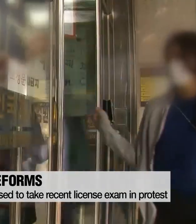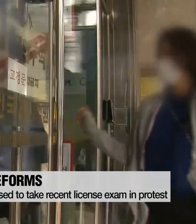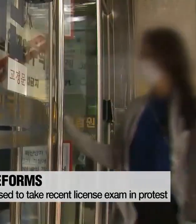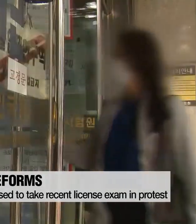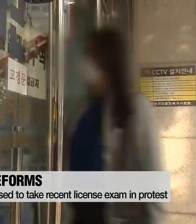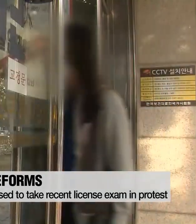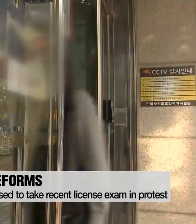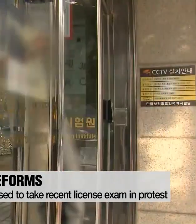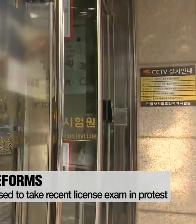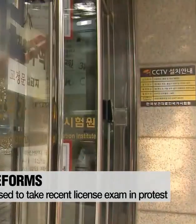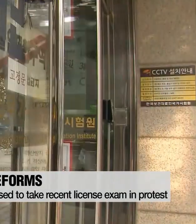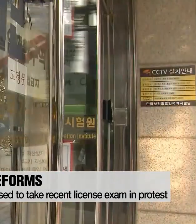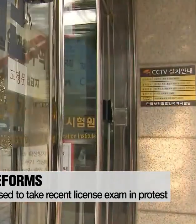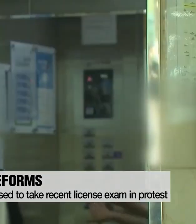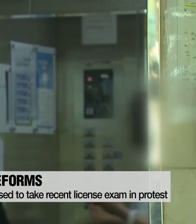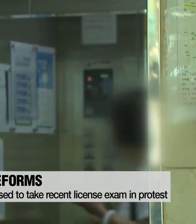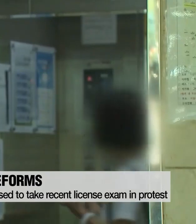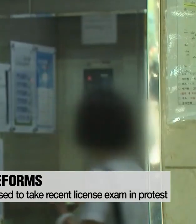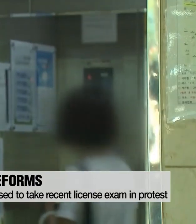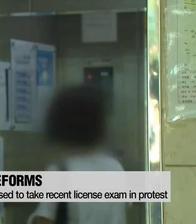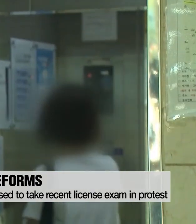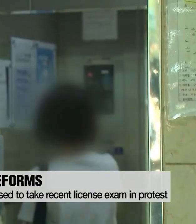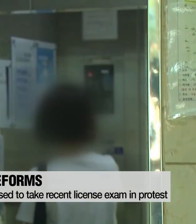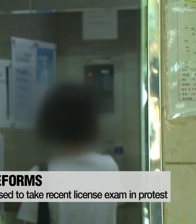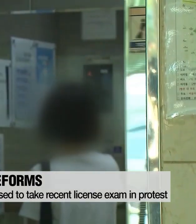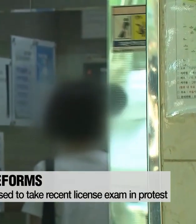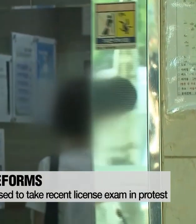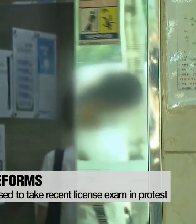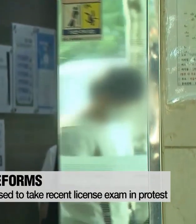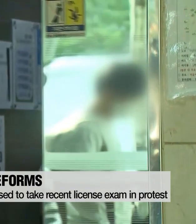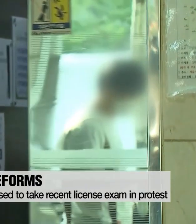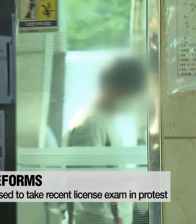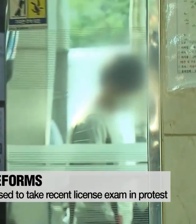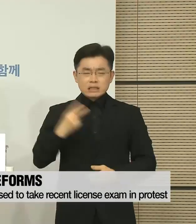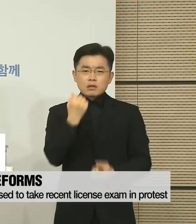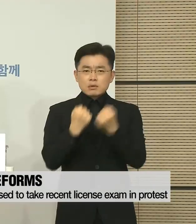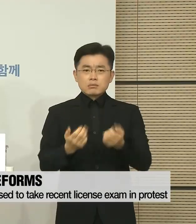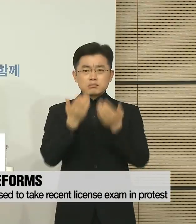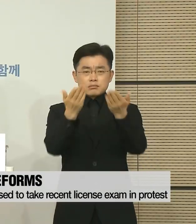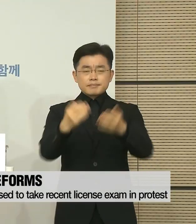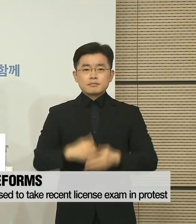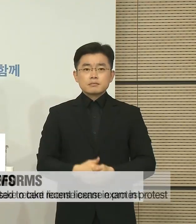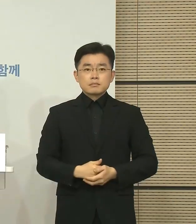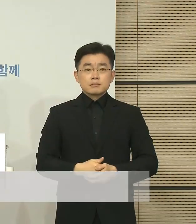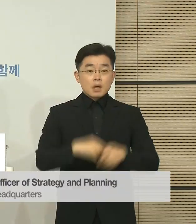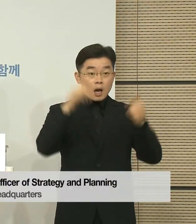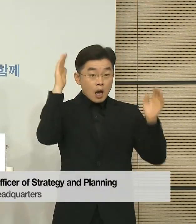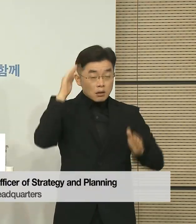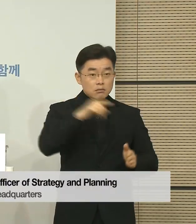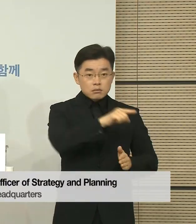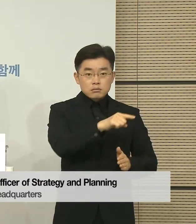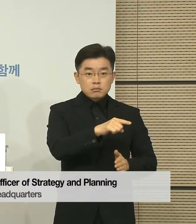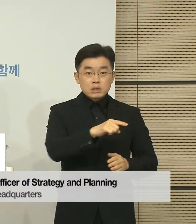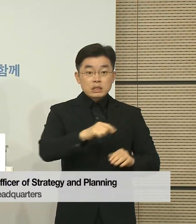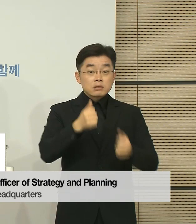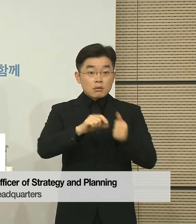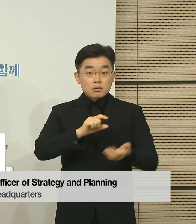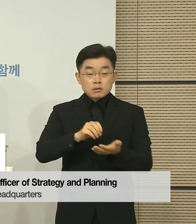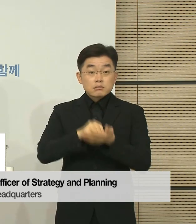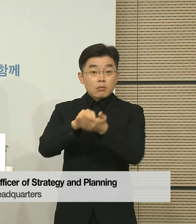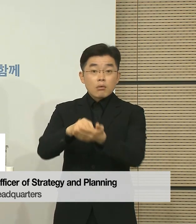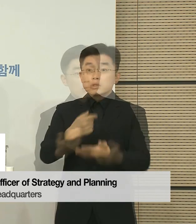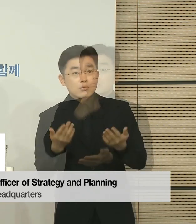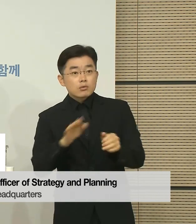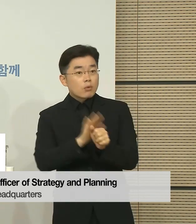exam had already been postponed by a week to encourage more applicants. The medical students refused to take the